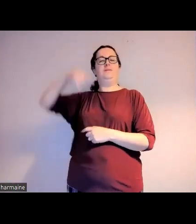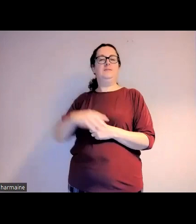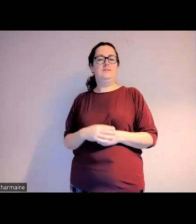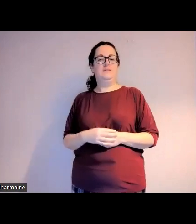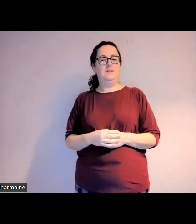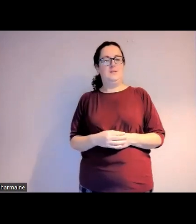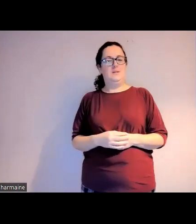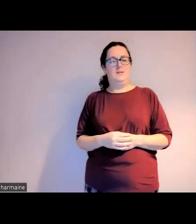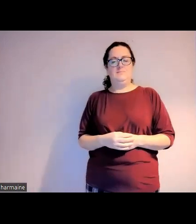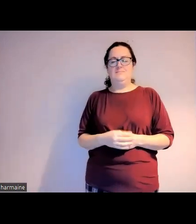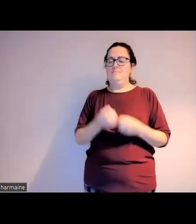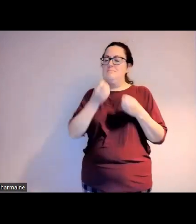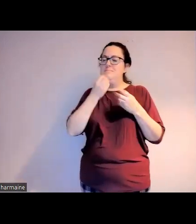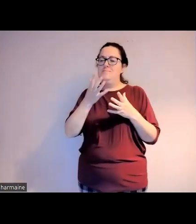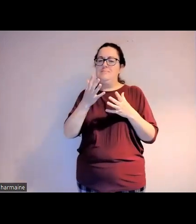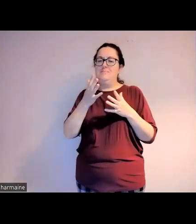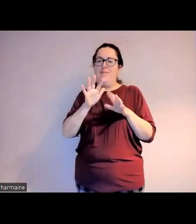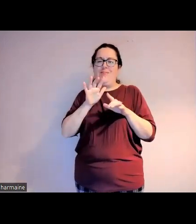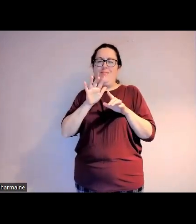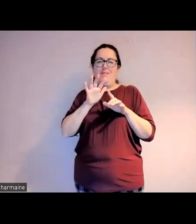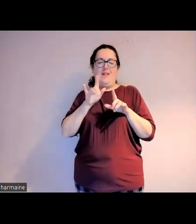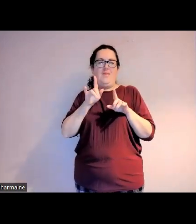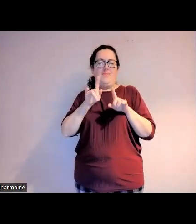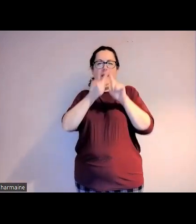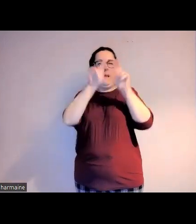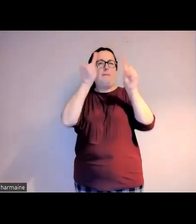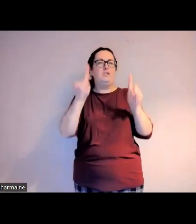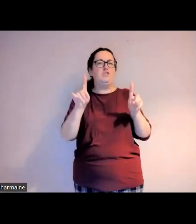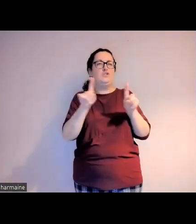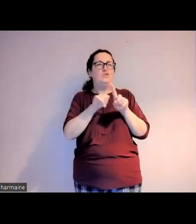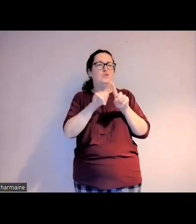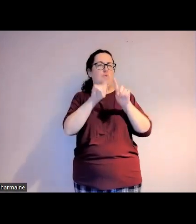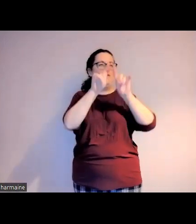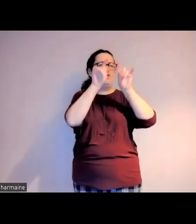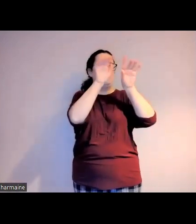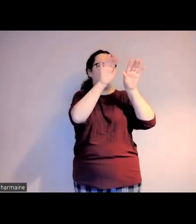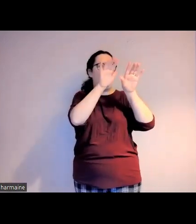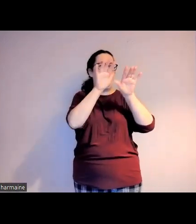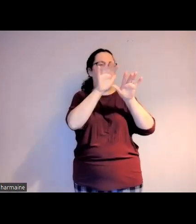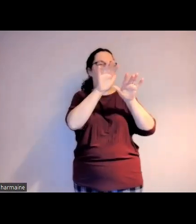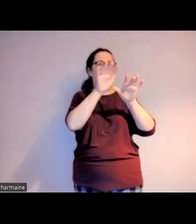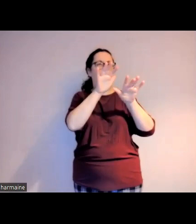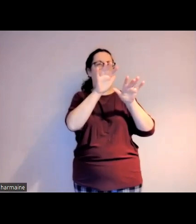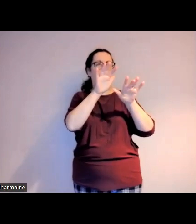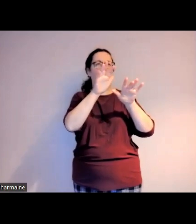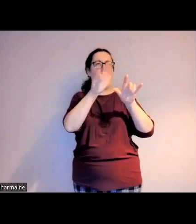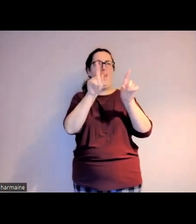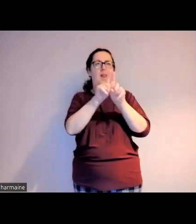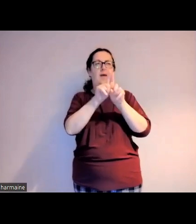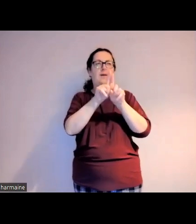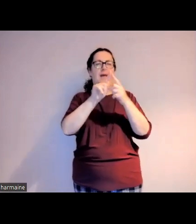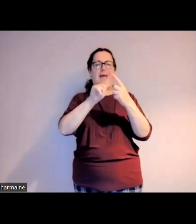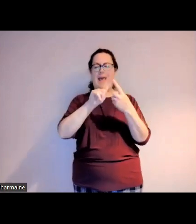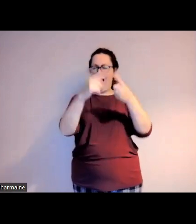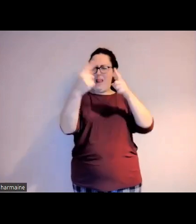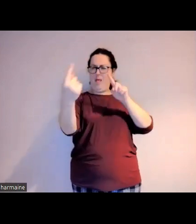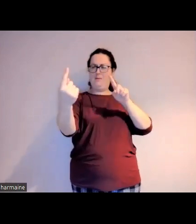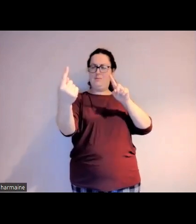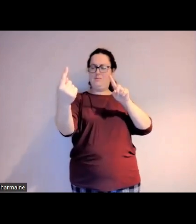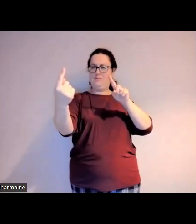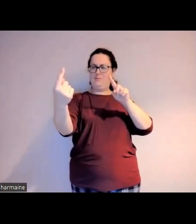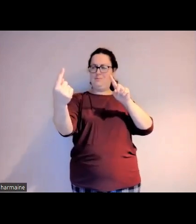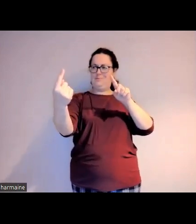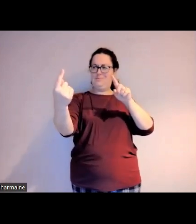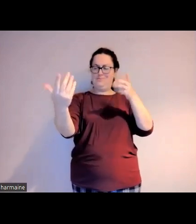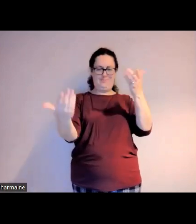the gorgeous alienness of that image of snow in the heat, and using that opposite to contrast